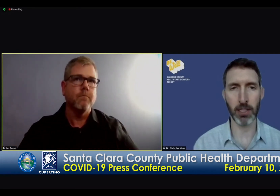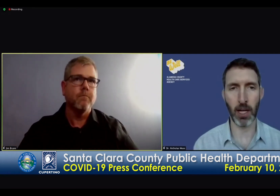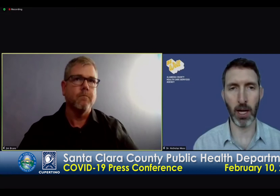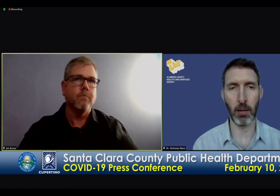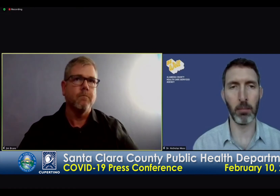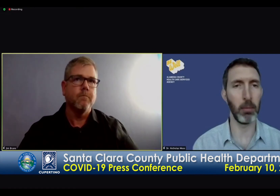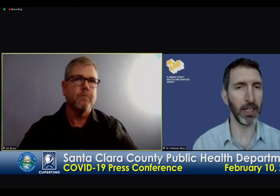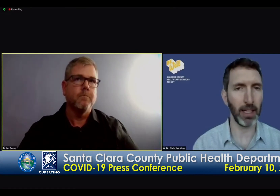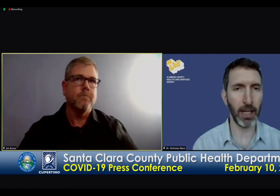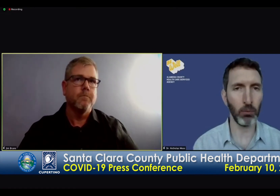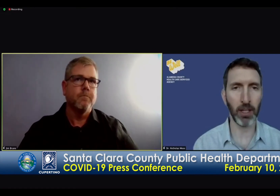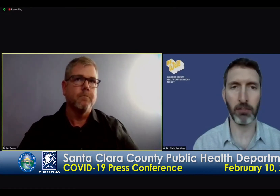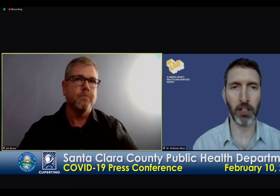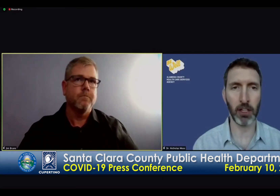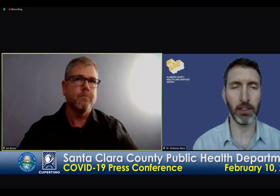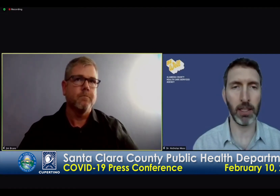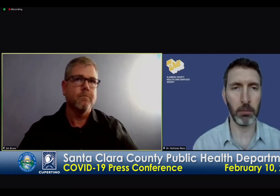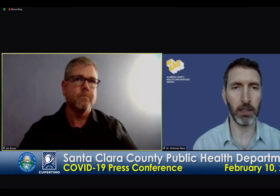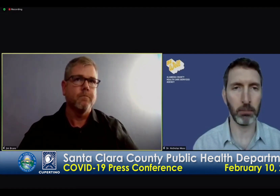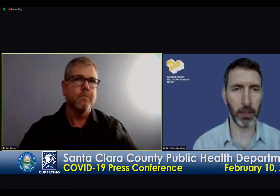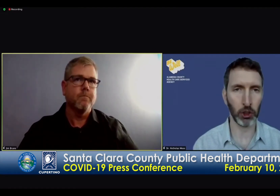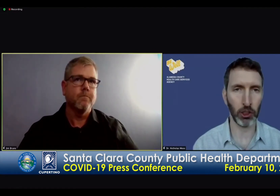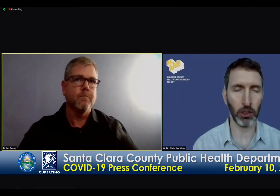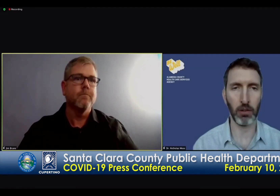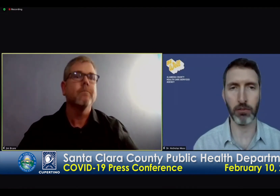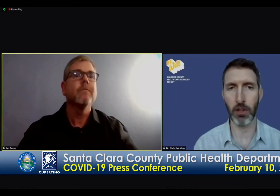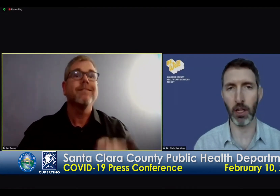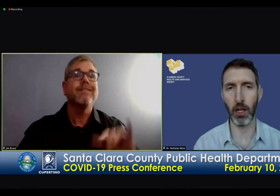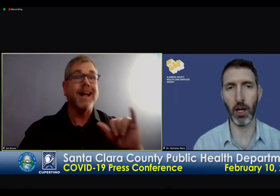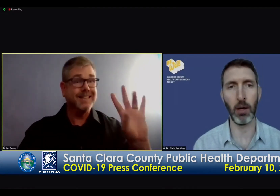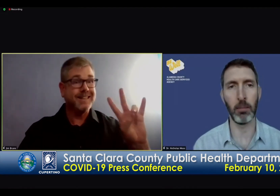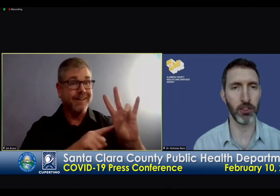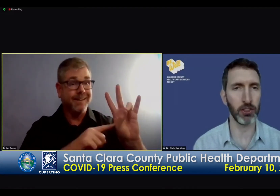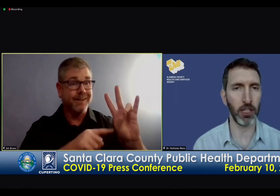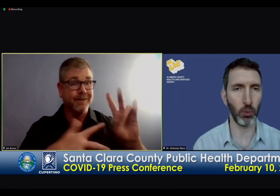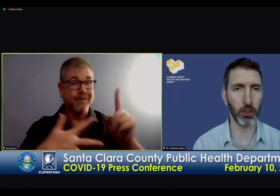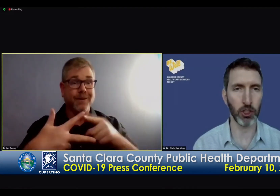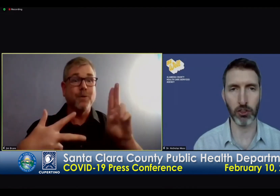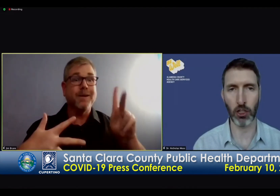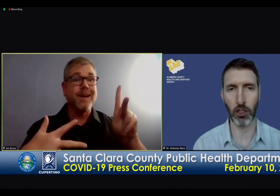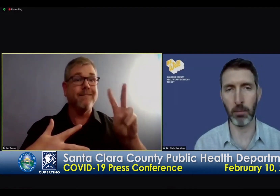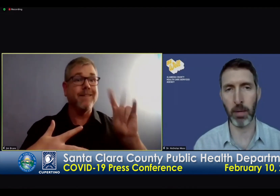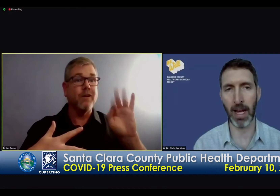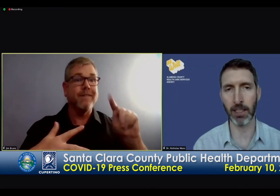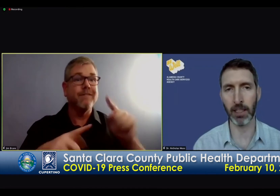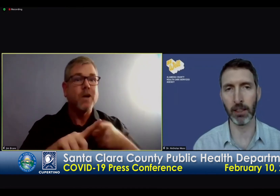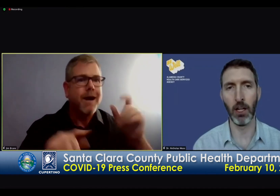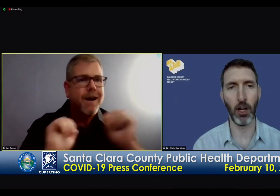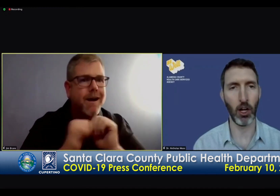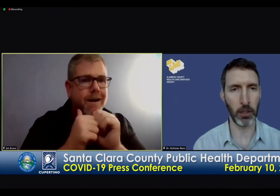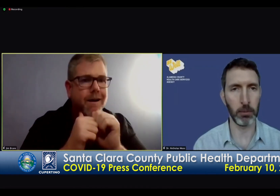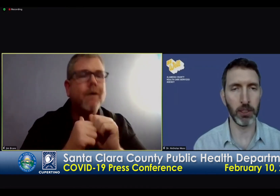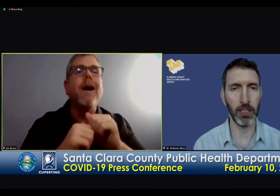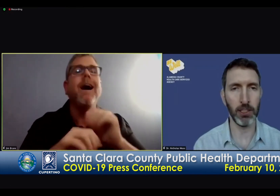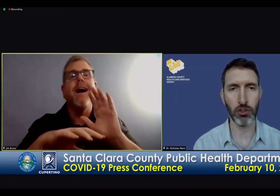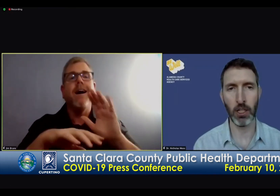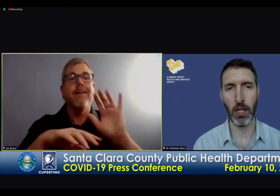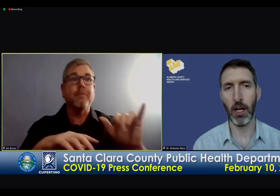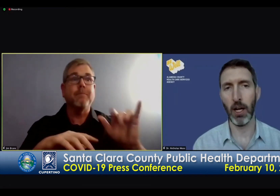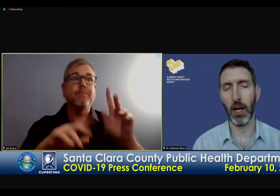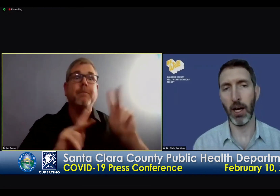But again, we have a very limited picture of the extent to which these are impacting our